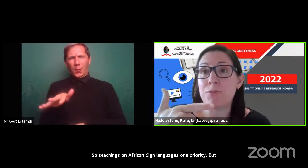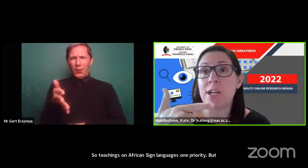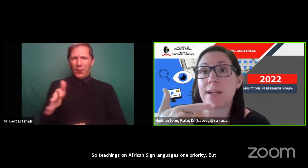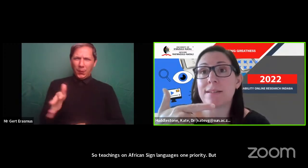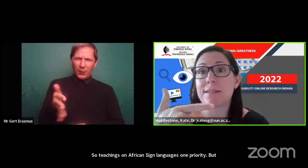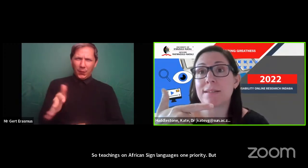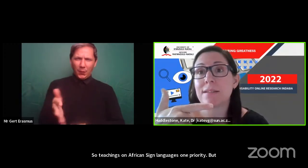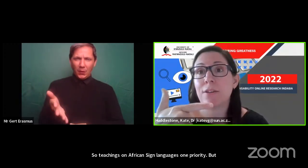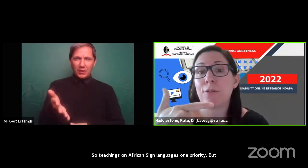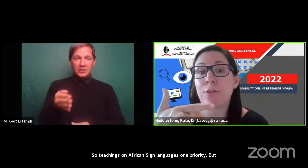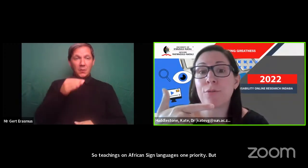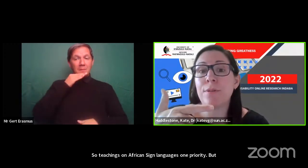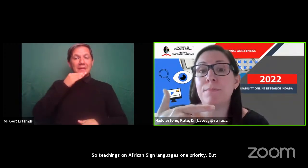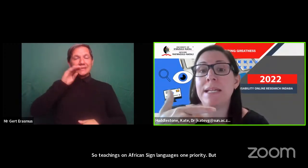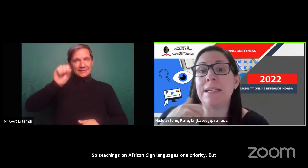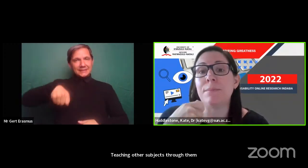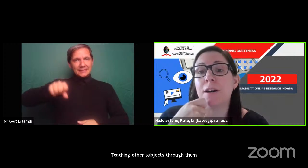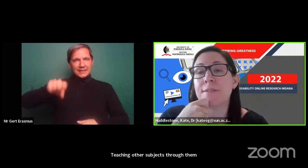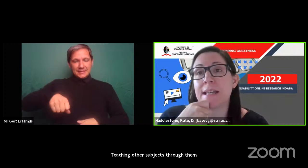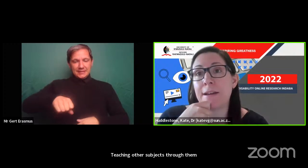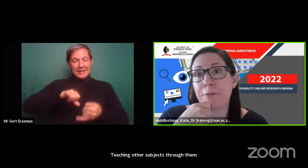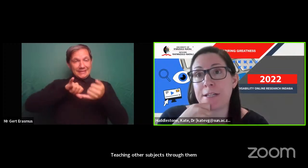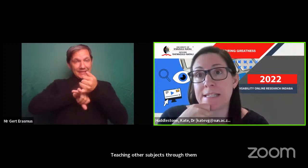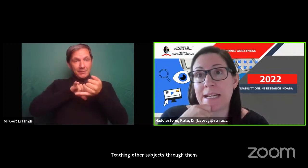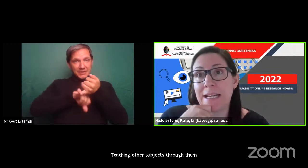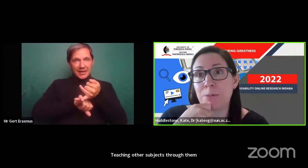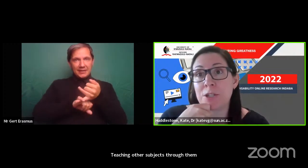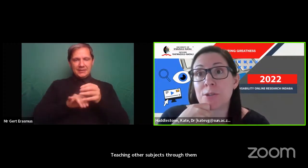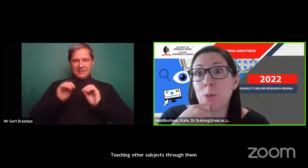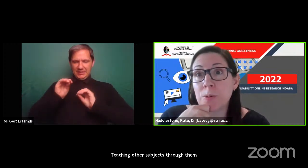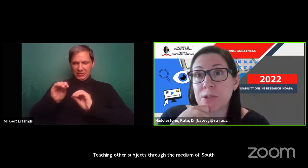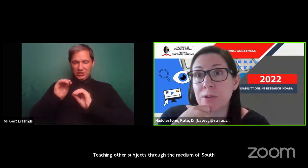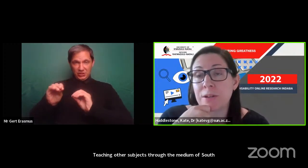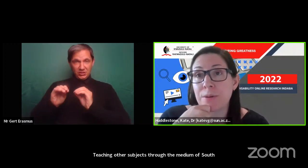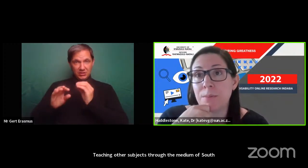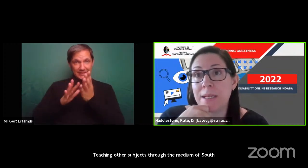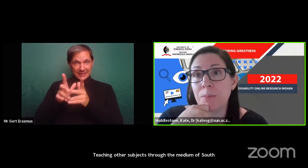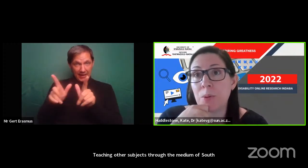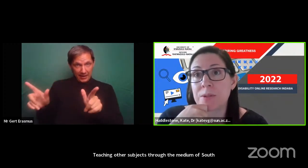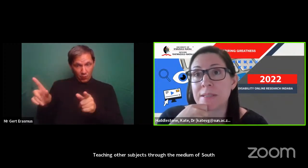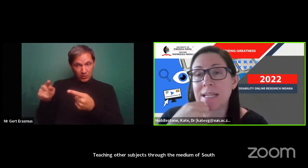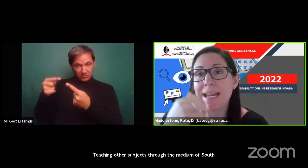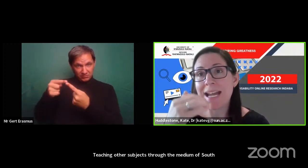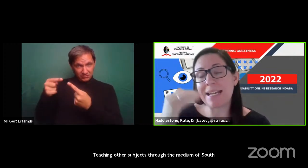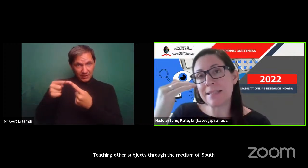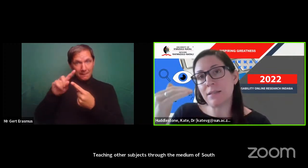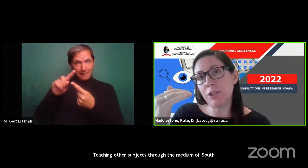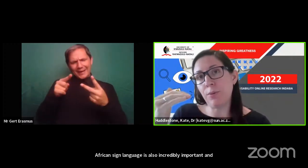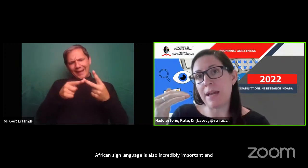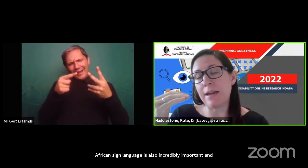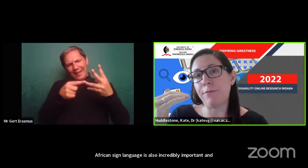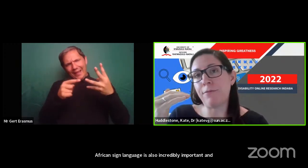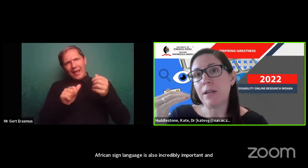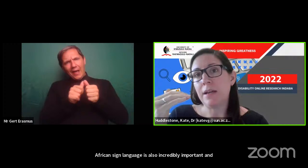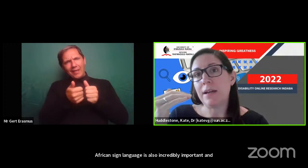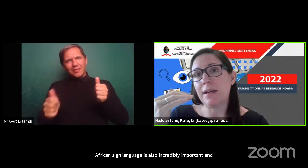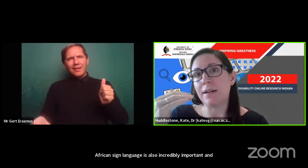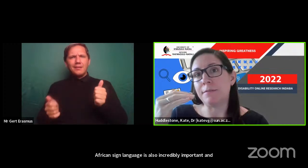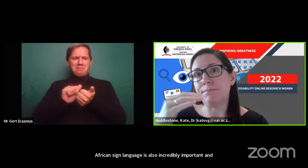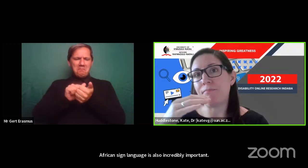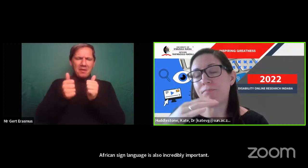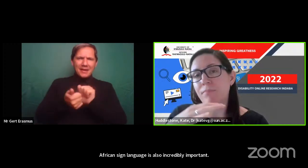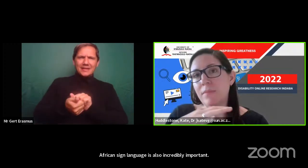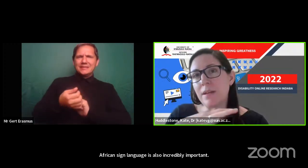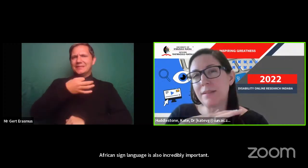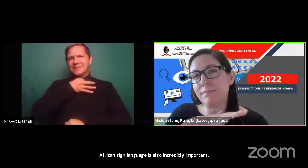other subjects through the medium of South African Sign Language is also incredibly important. And until you have